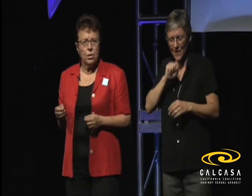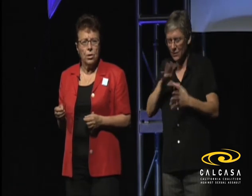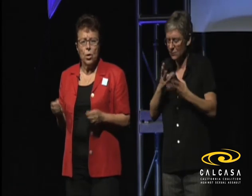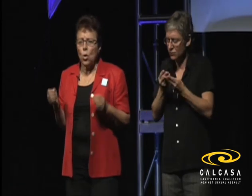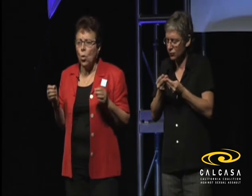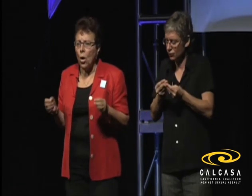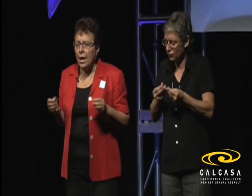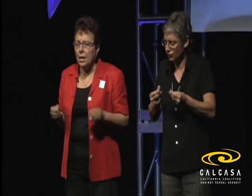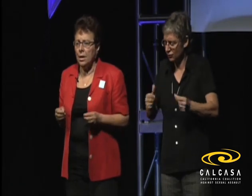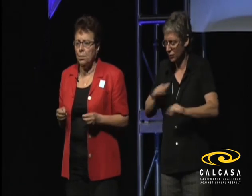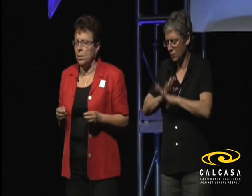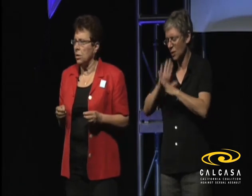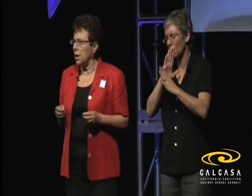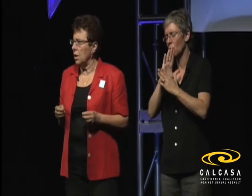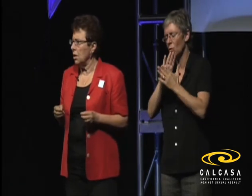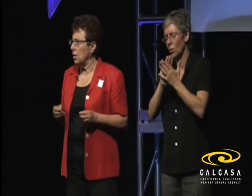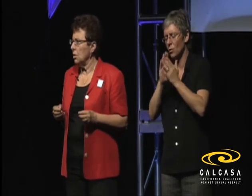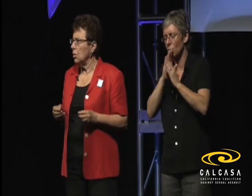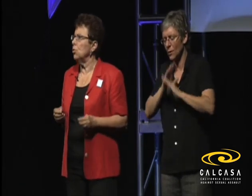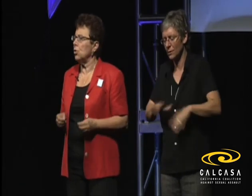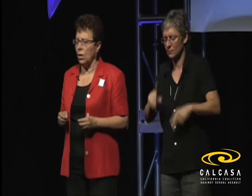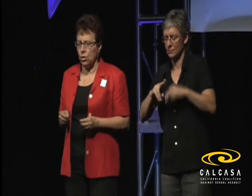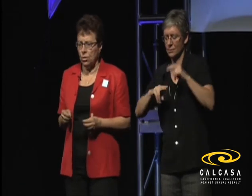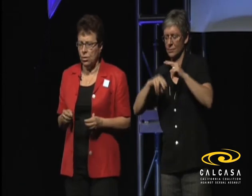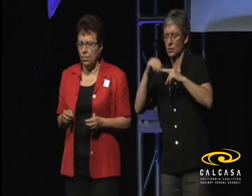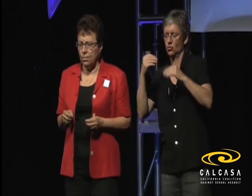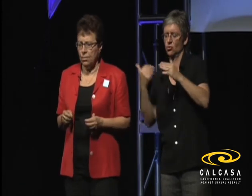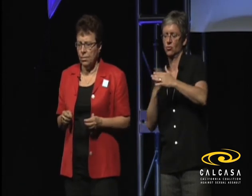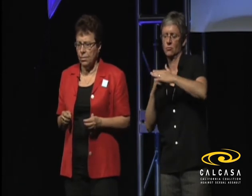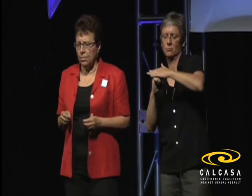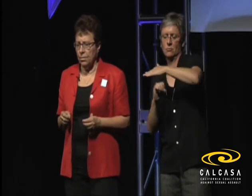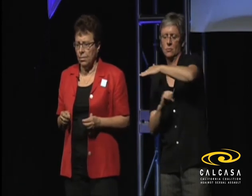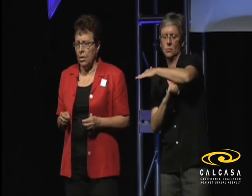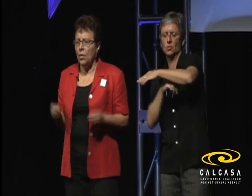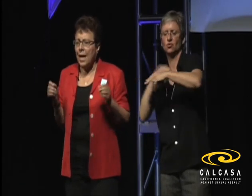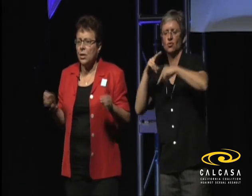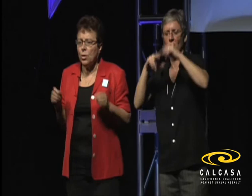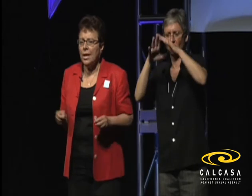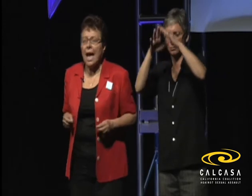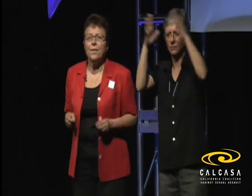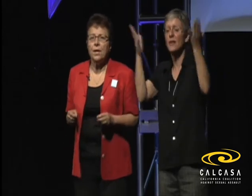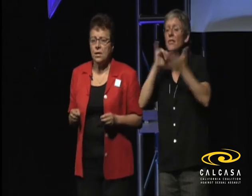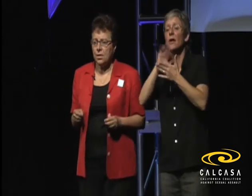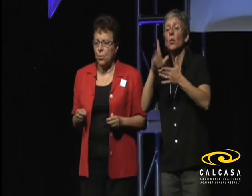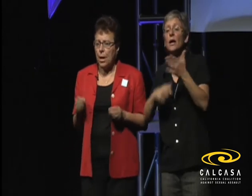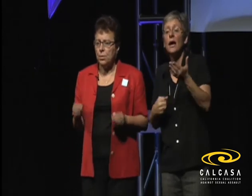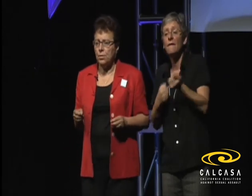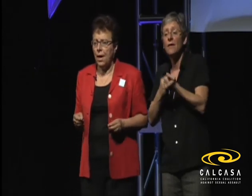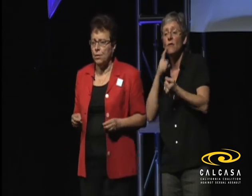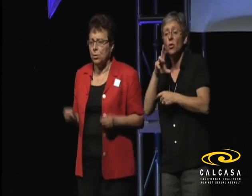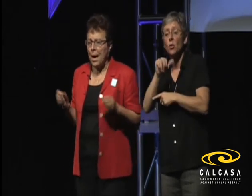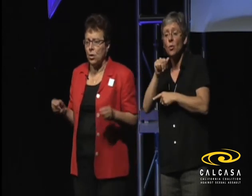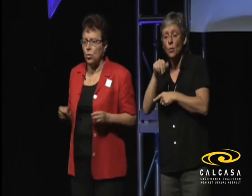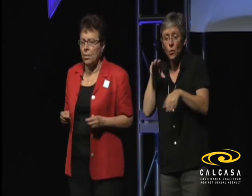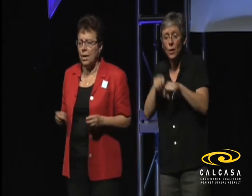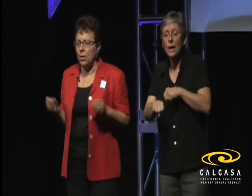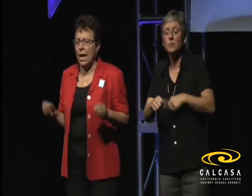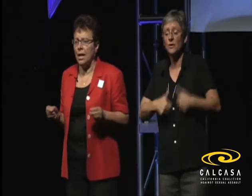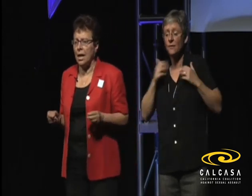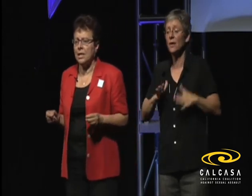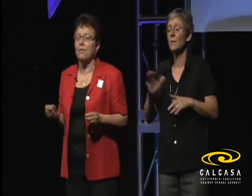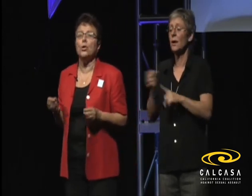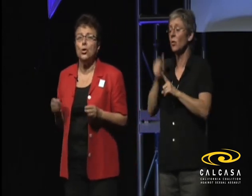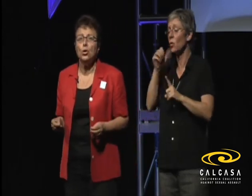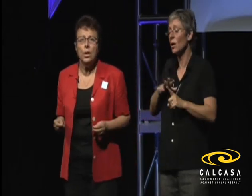barriers, quietly building new structures. That is what the advocates for rape survivors, battered women, and